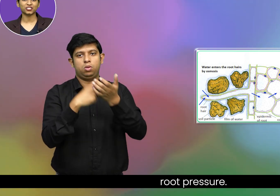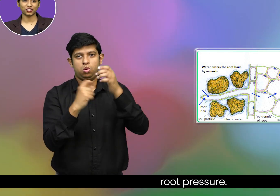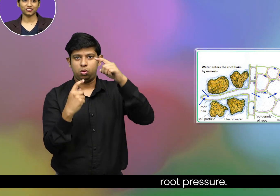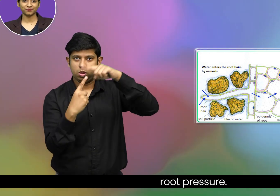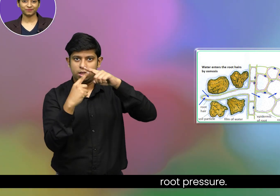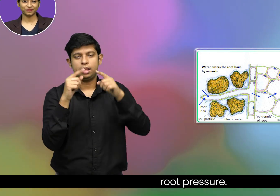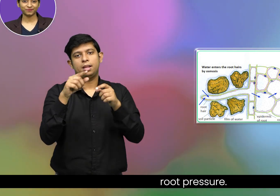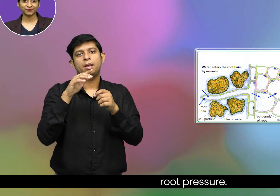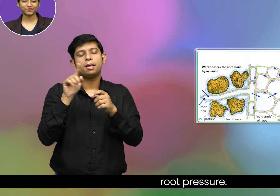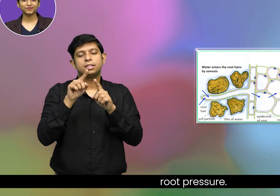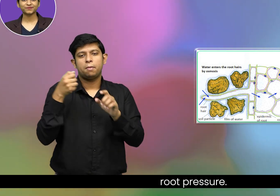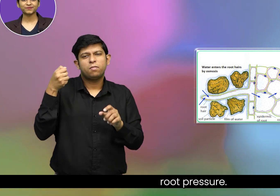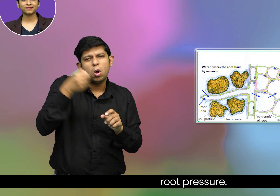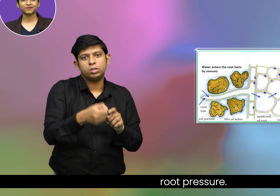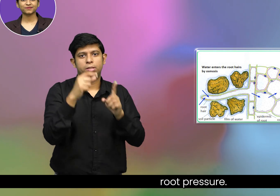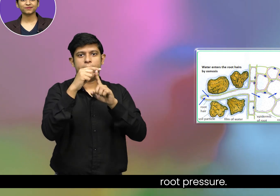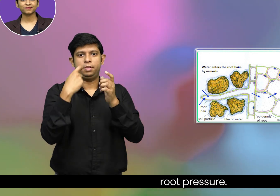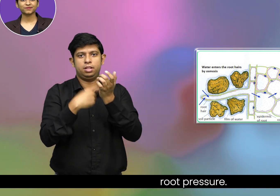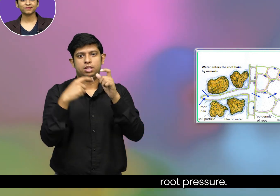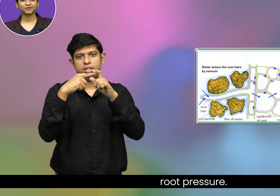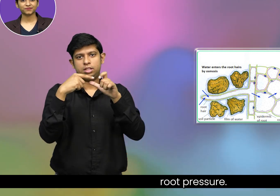root pressure.